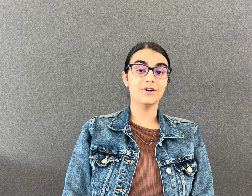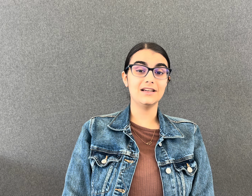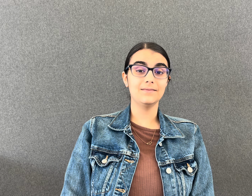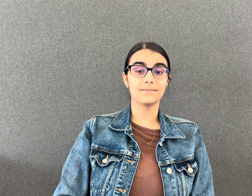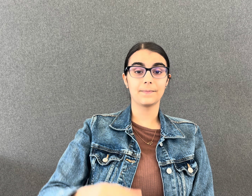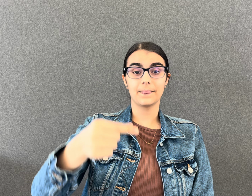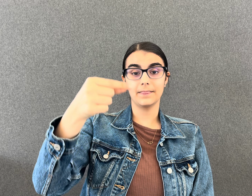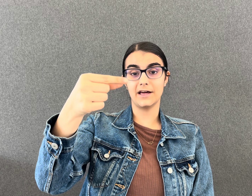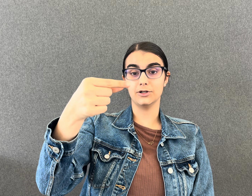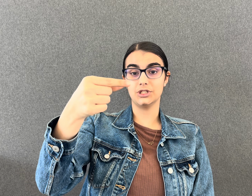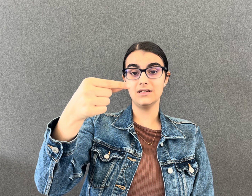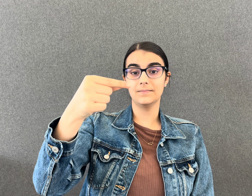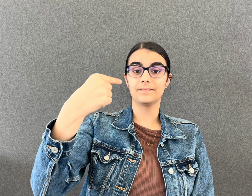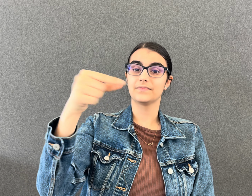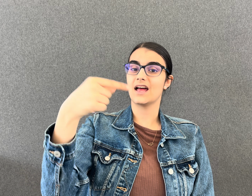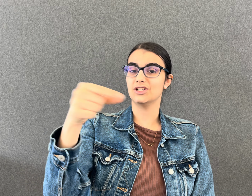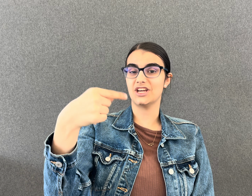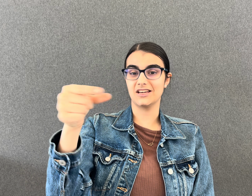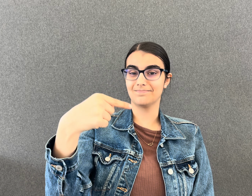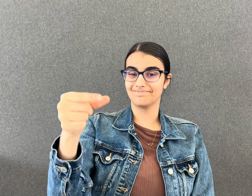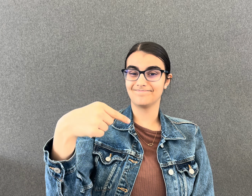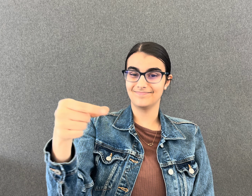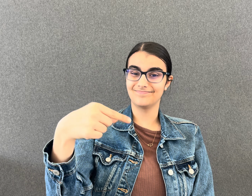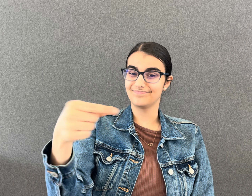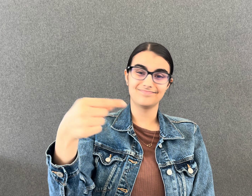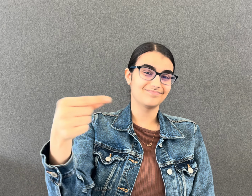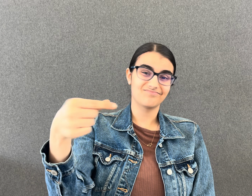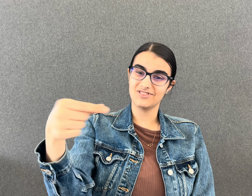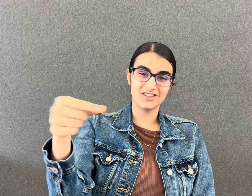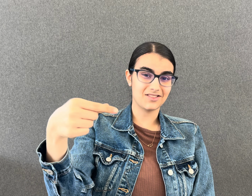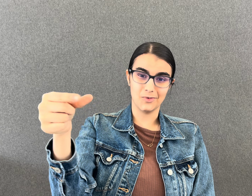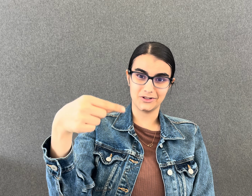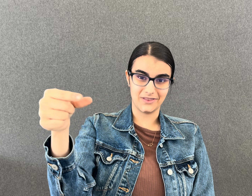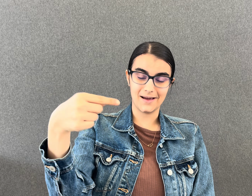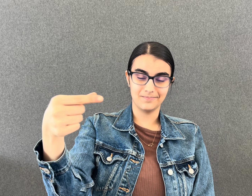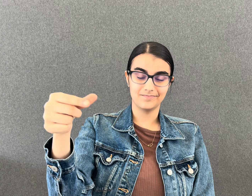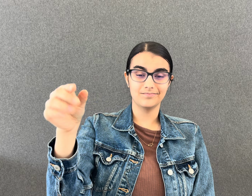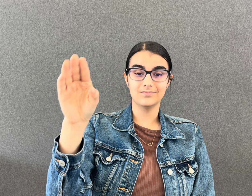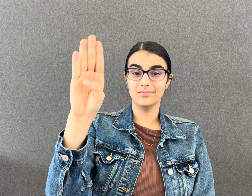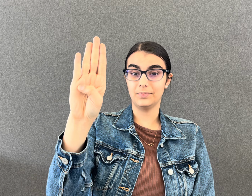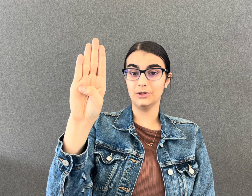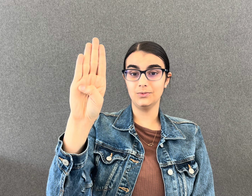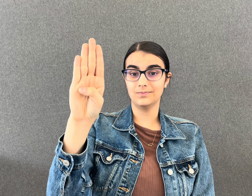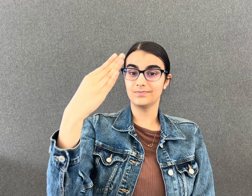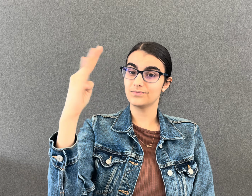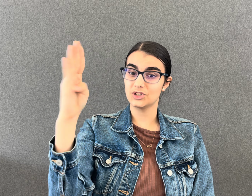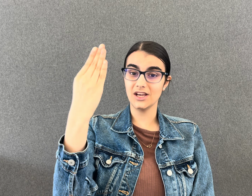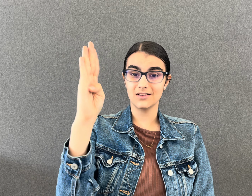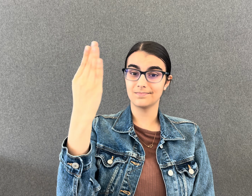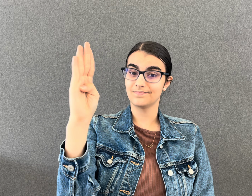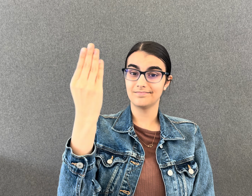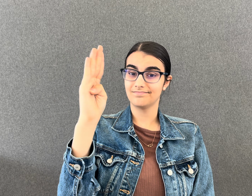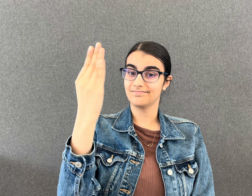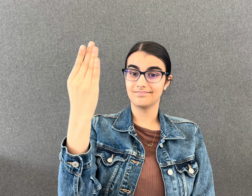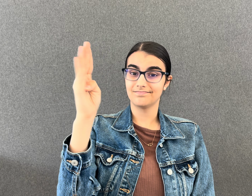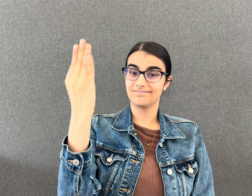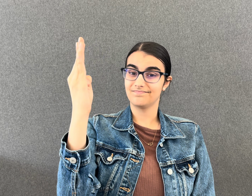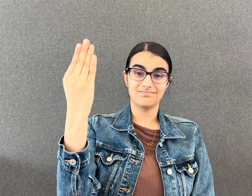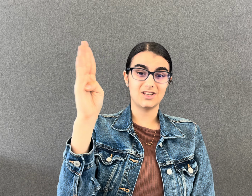green, letter G, and shake it. There's nothing more to that. Blue, shake. Same